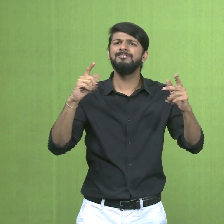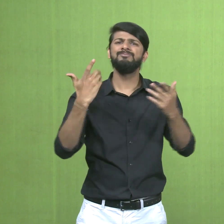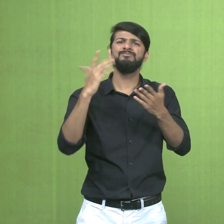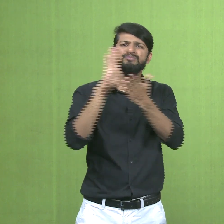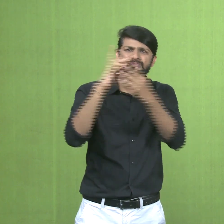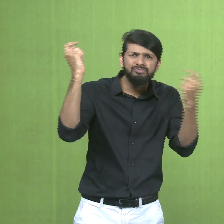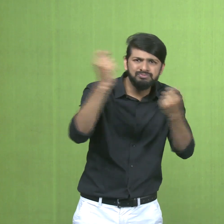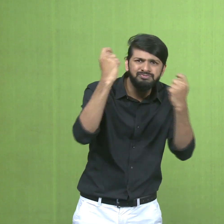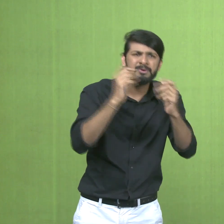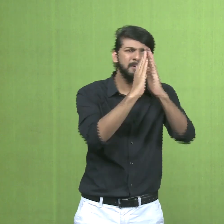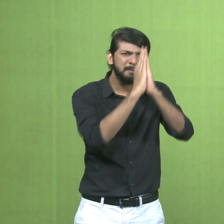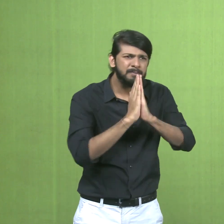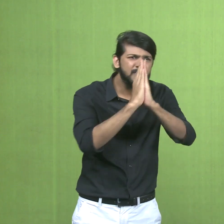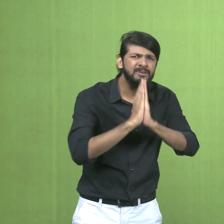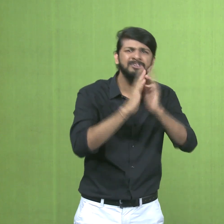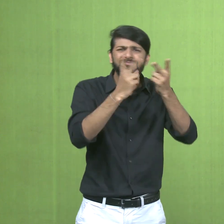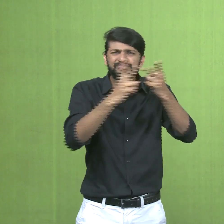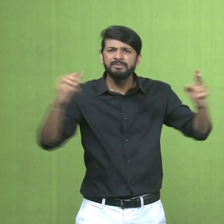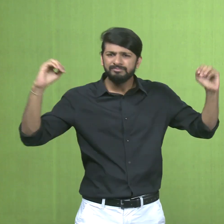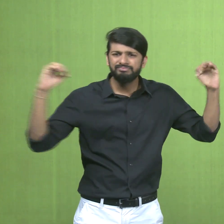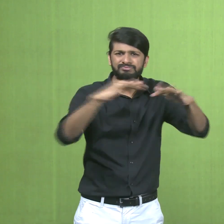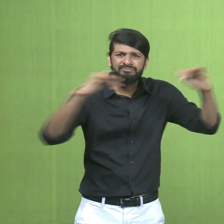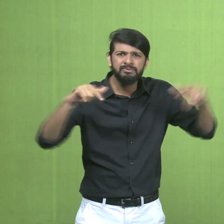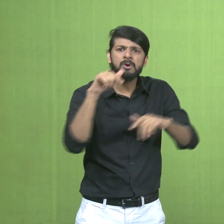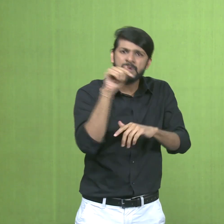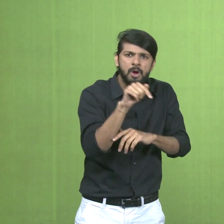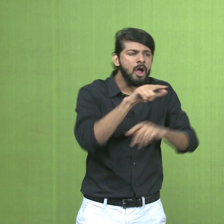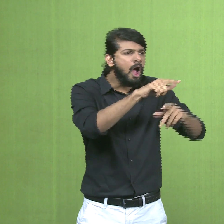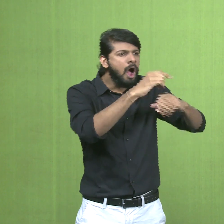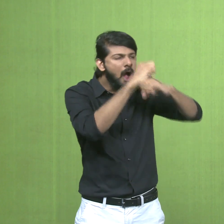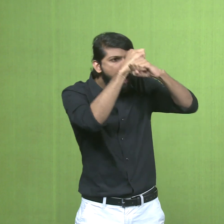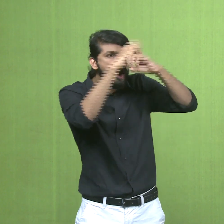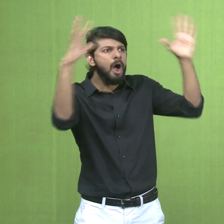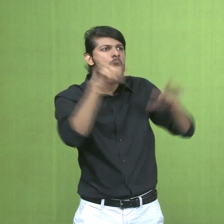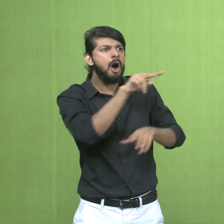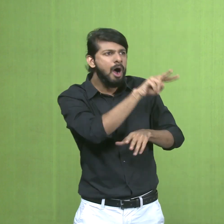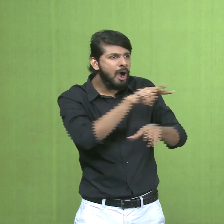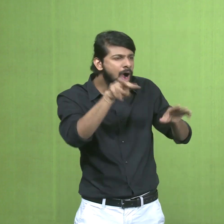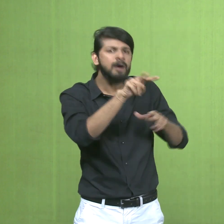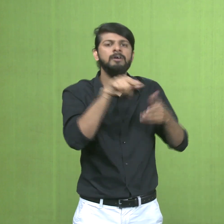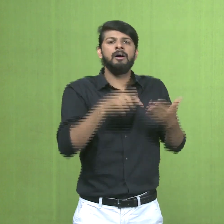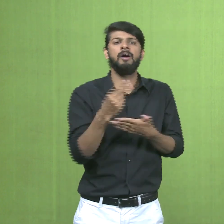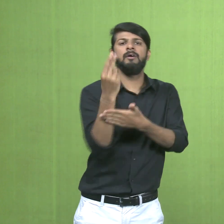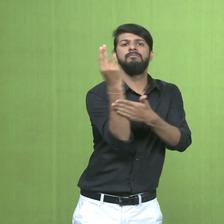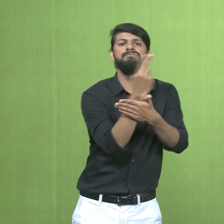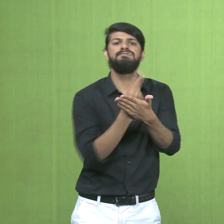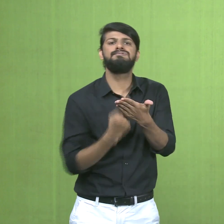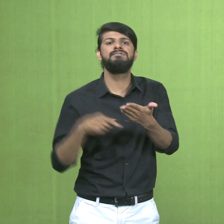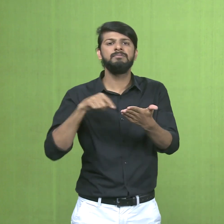the city of Kolkata, and also the current events during that time, the 18th, 19th century in Kolkata